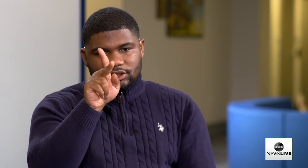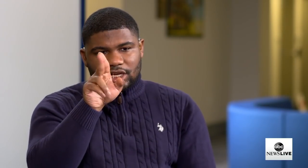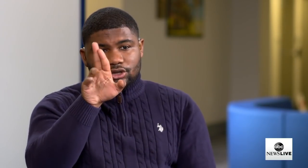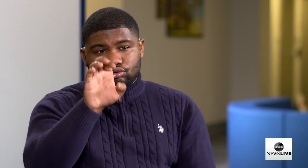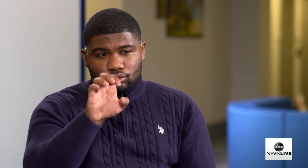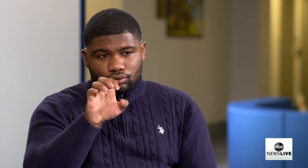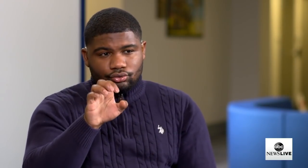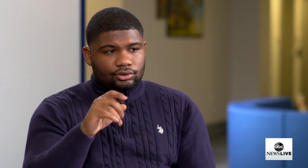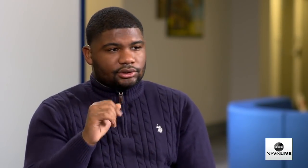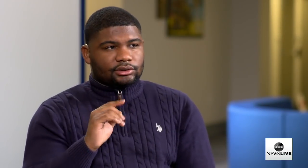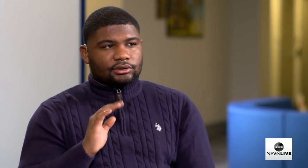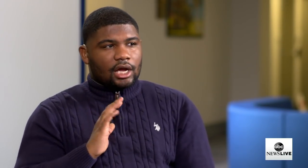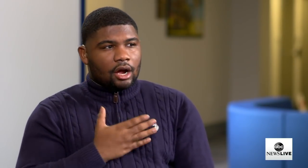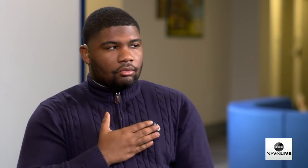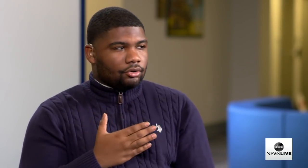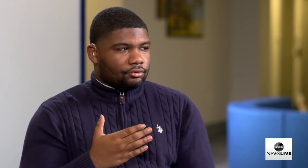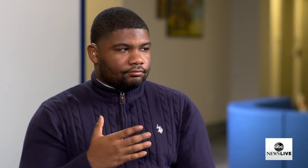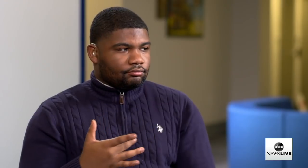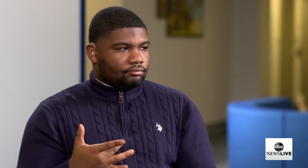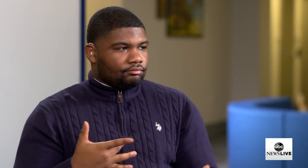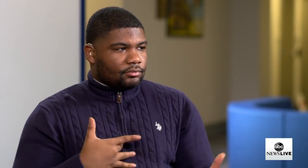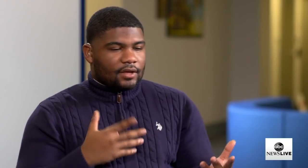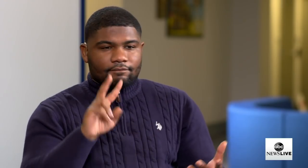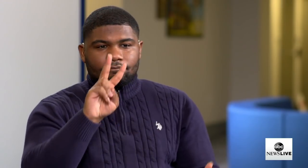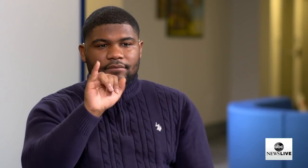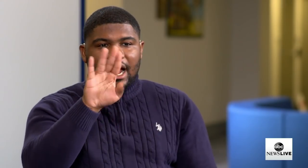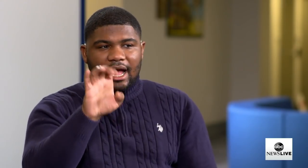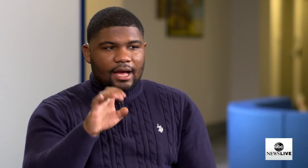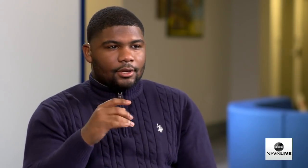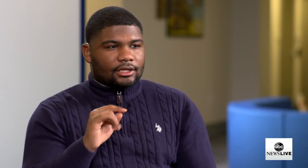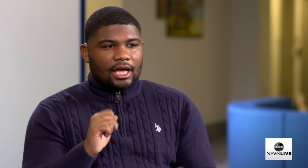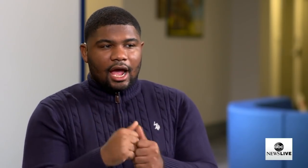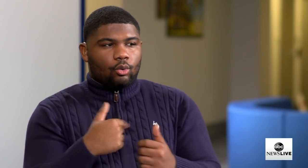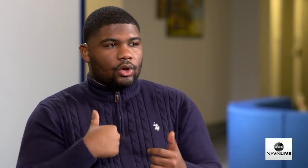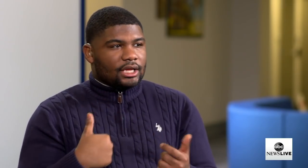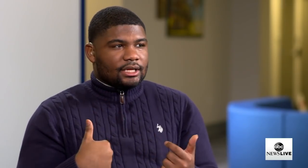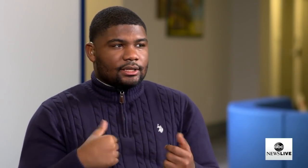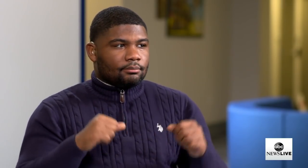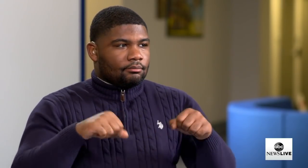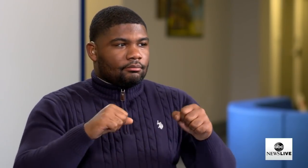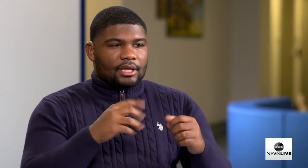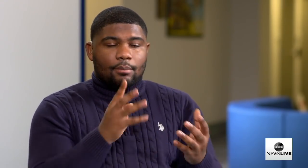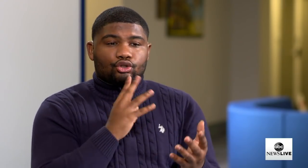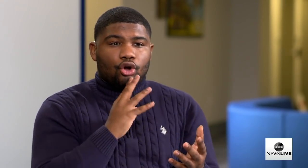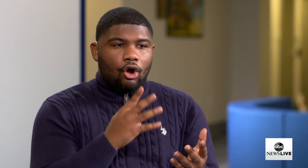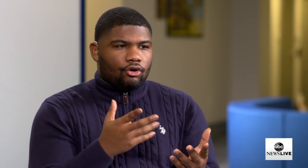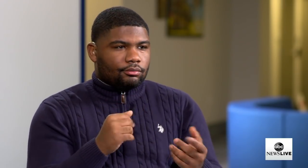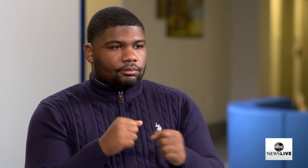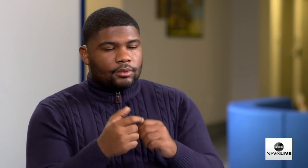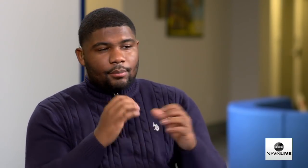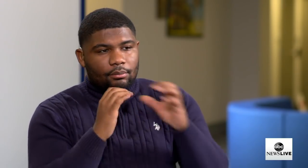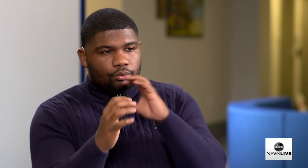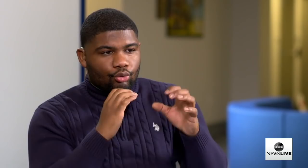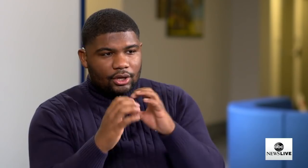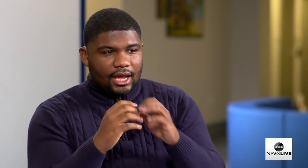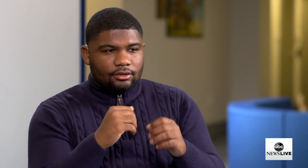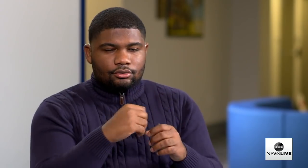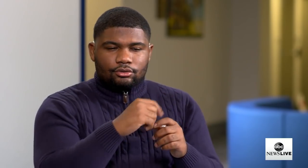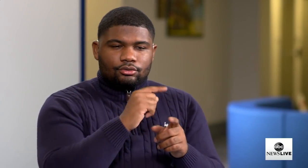It's our gestures. It's our vibes. It's how we communicate. How are we able to talk?